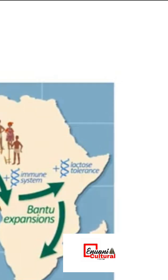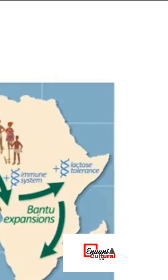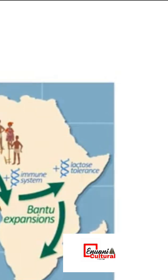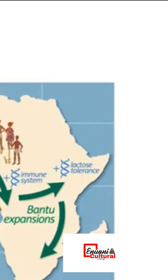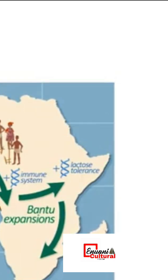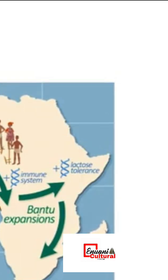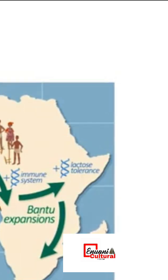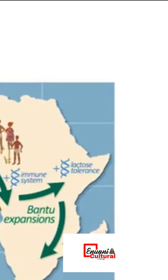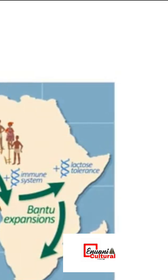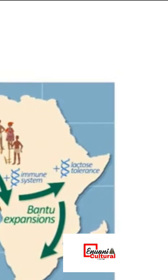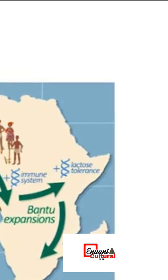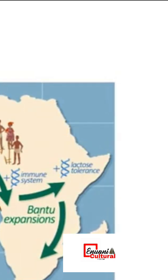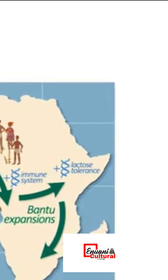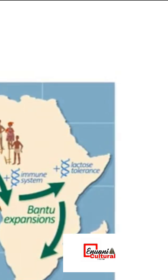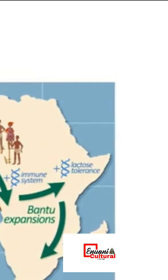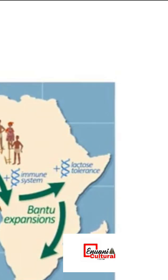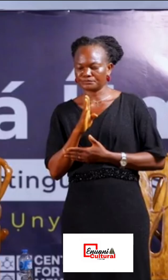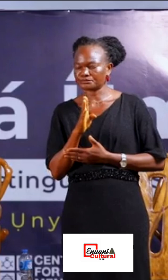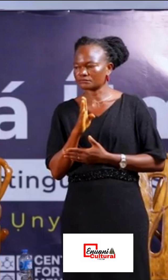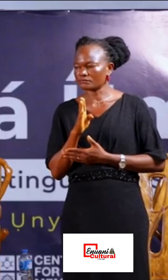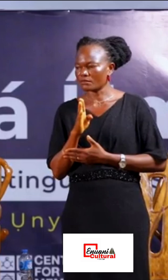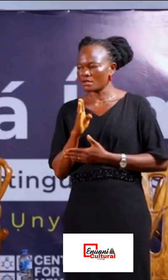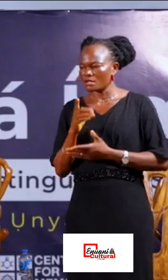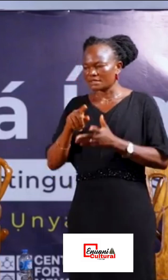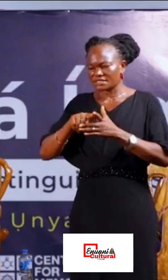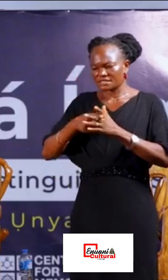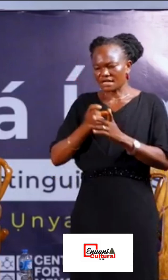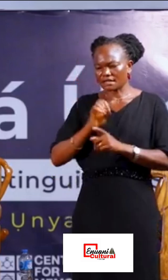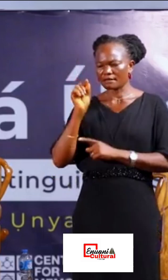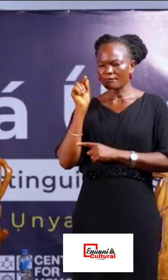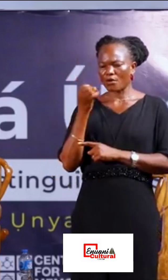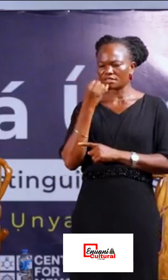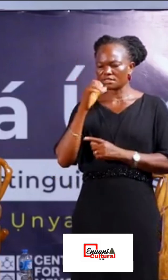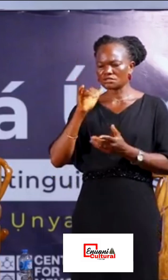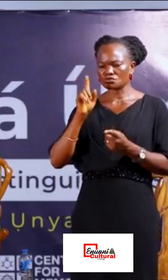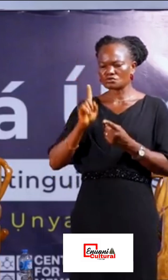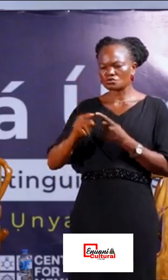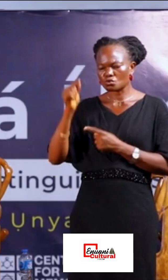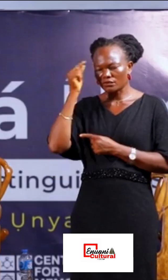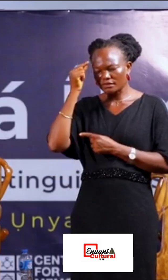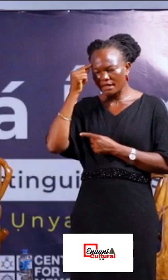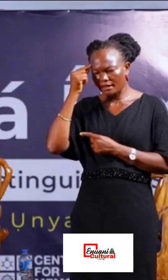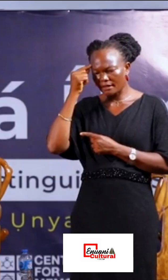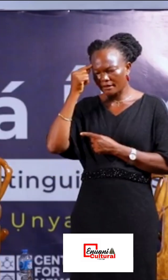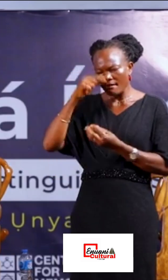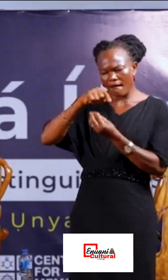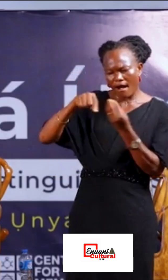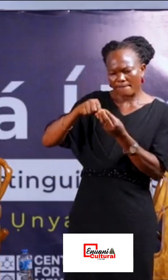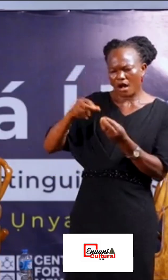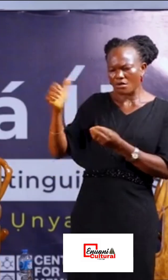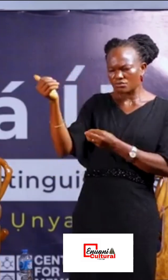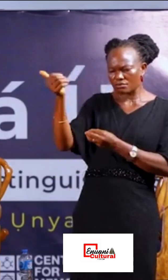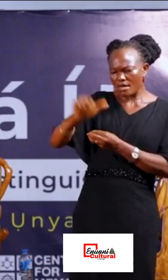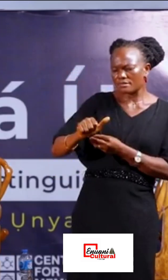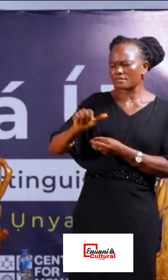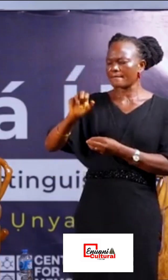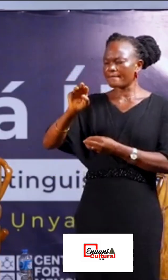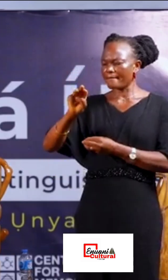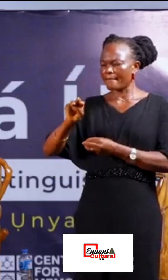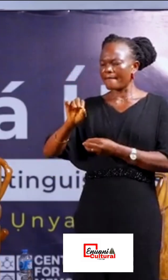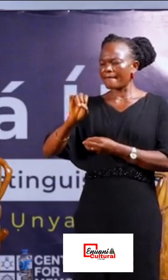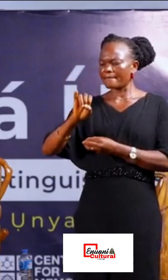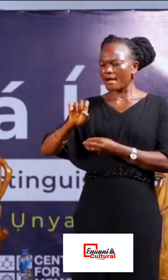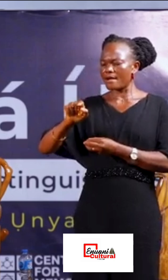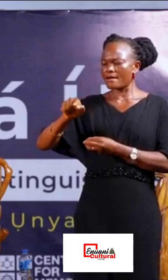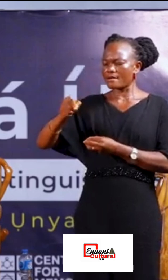So perhaps the starting point is to think about early migration in Africa, something that began